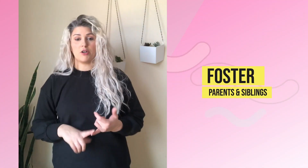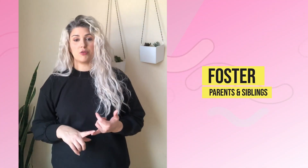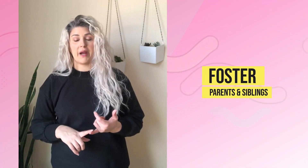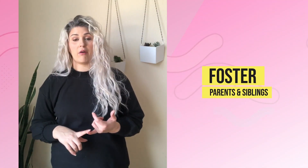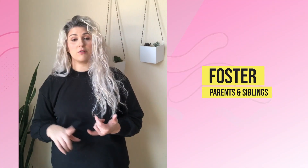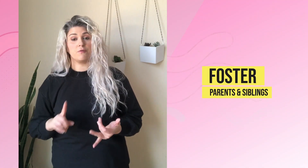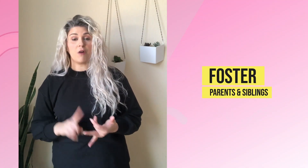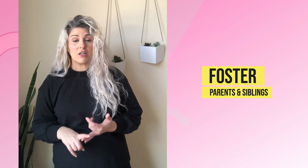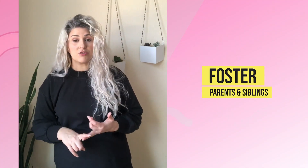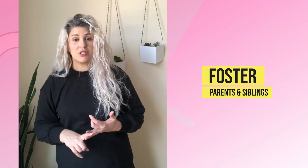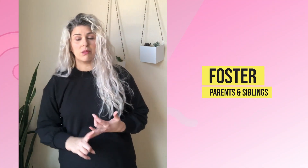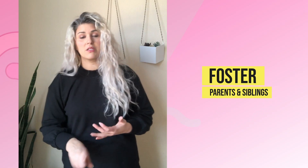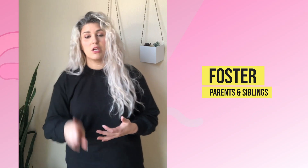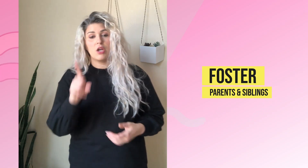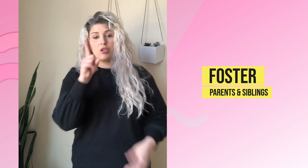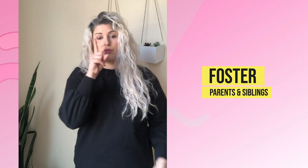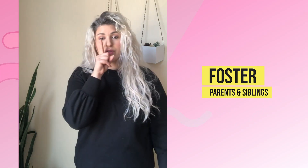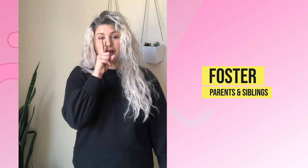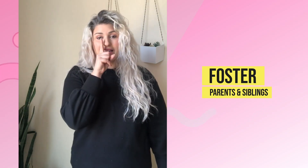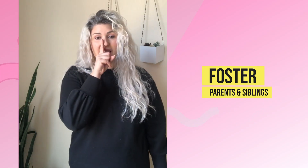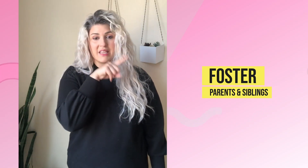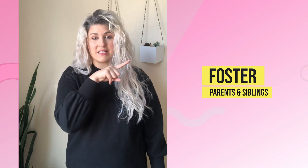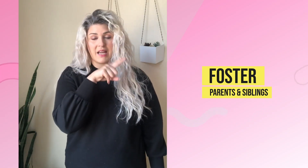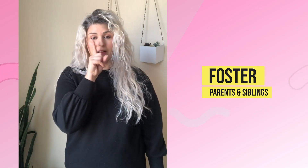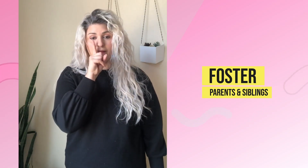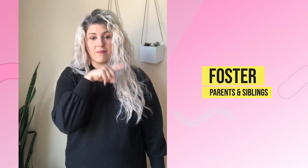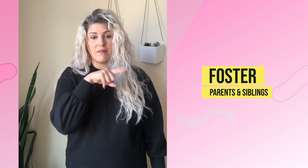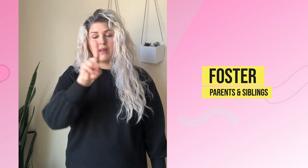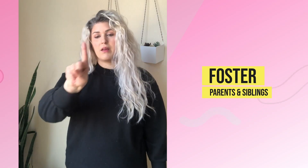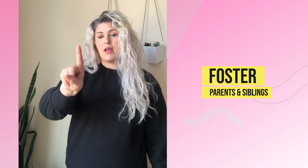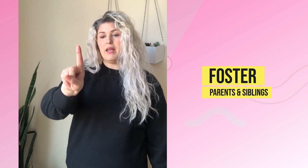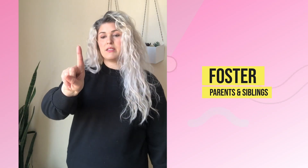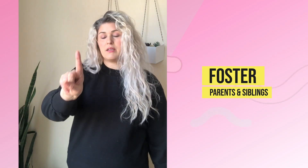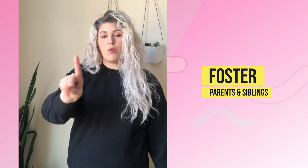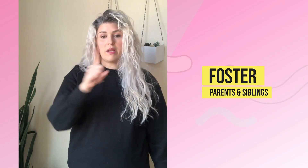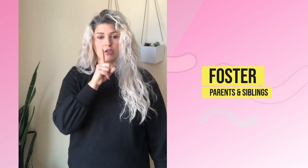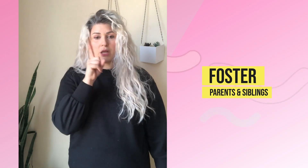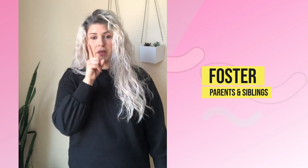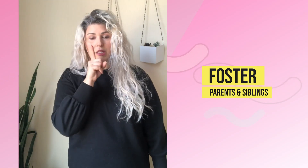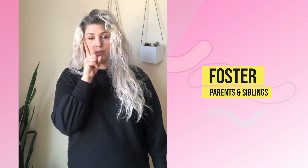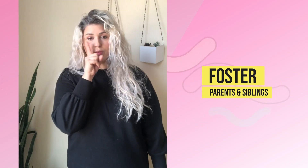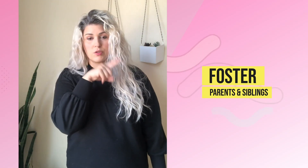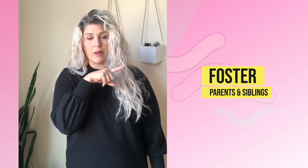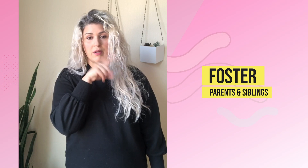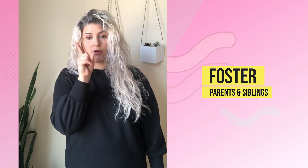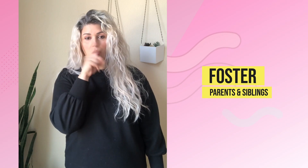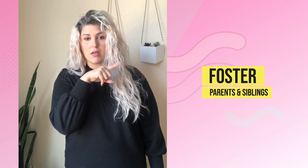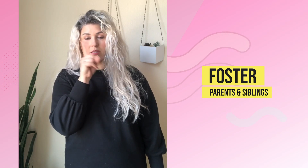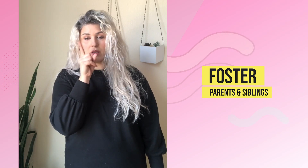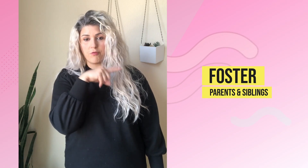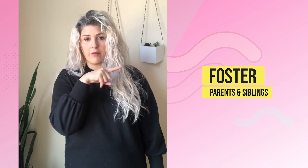got foster parents or foster siblings, you sign this sign. And it's the one hand shape and you swipe